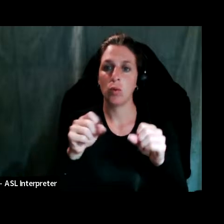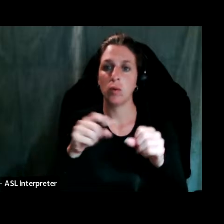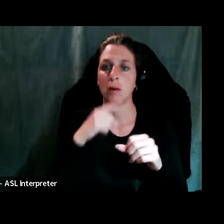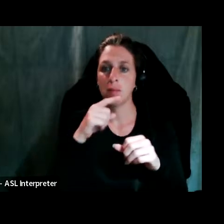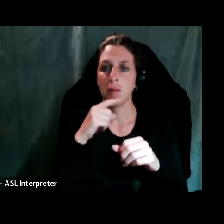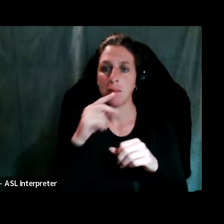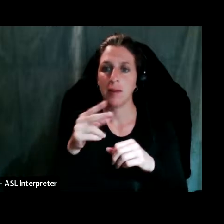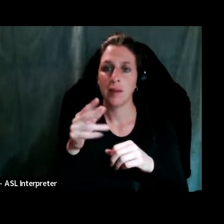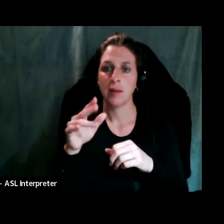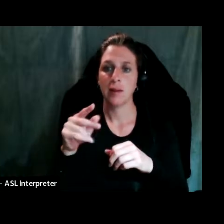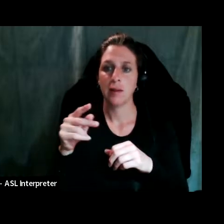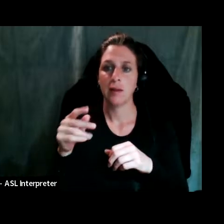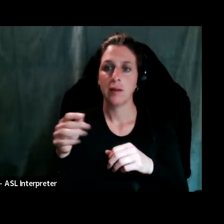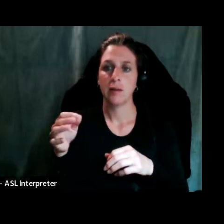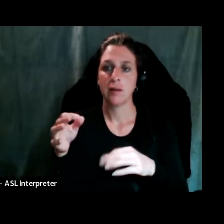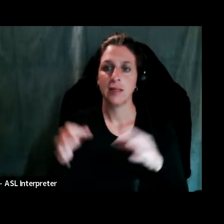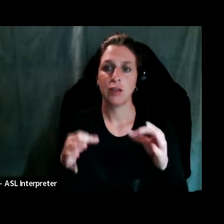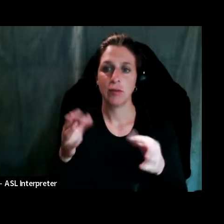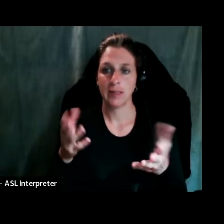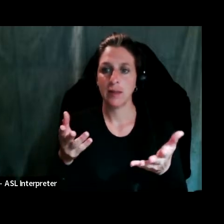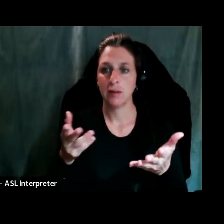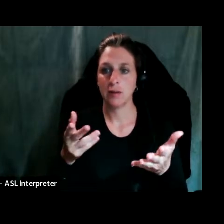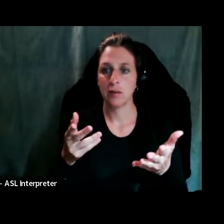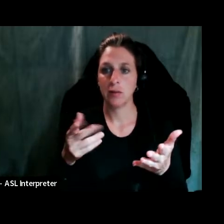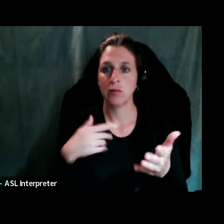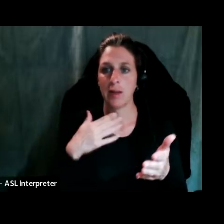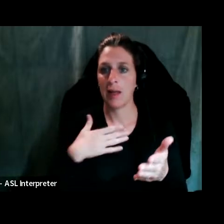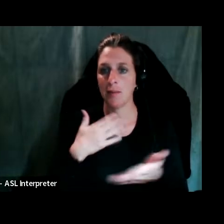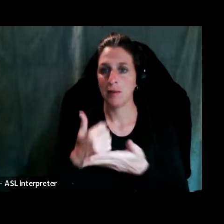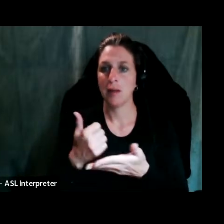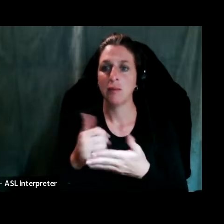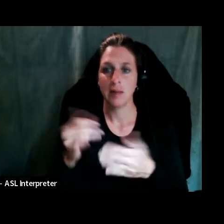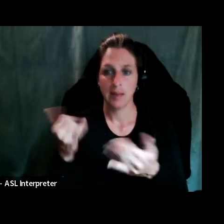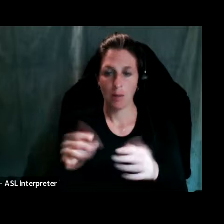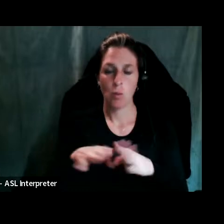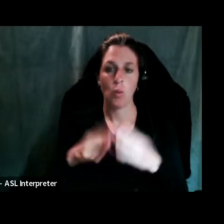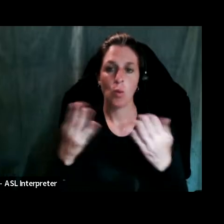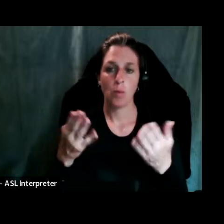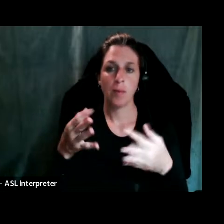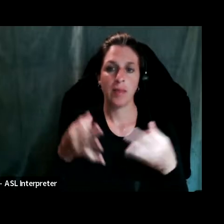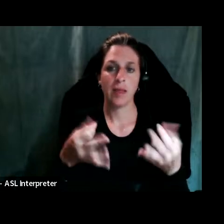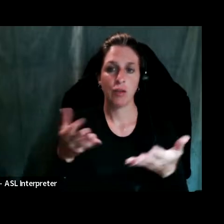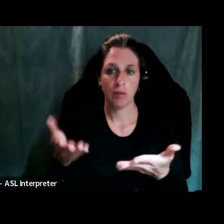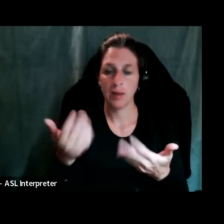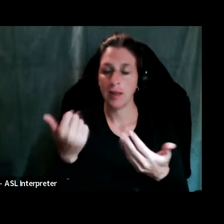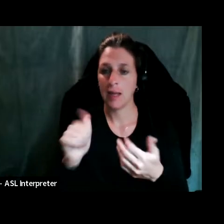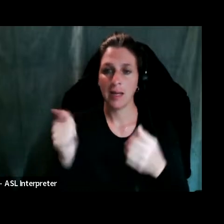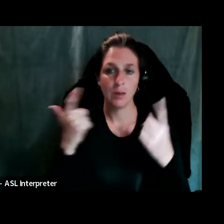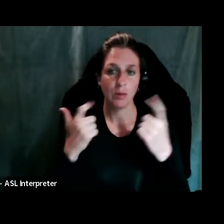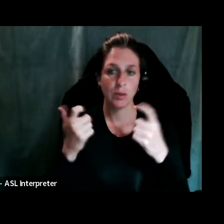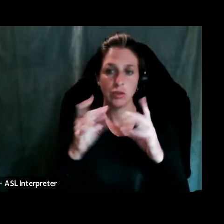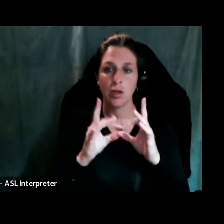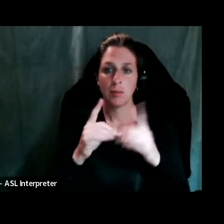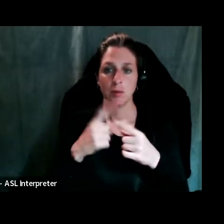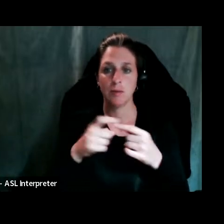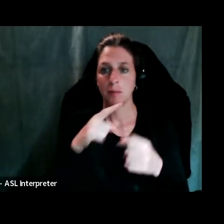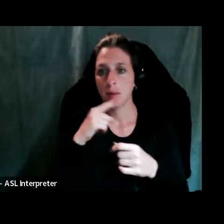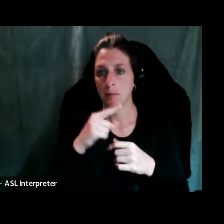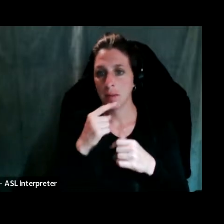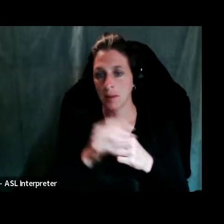Trustee. Thank you. Okay. I will now open the hearing. Are there any questions or comments from the